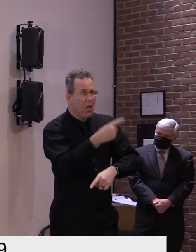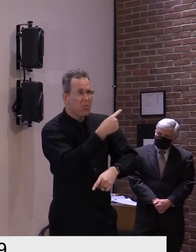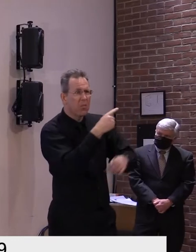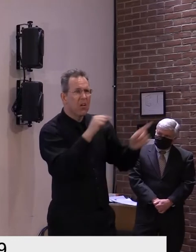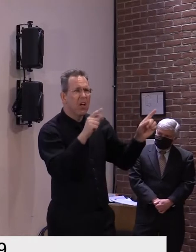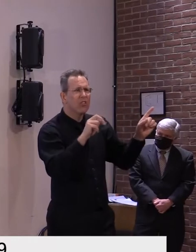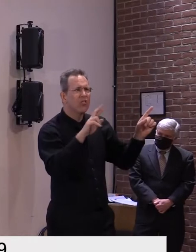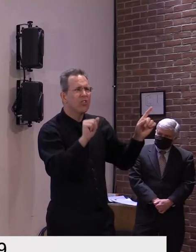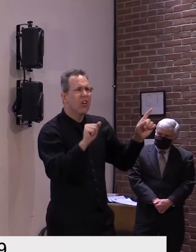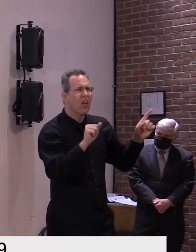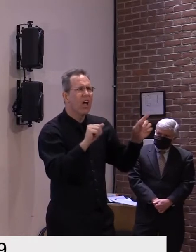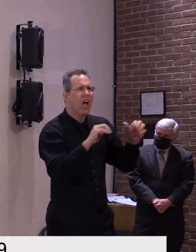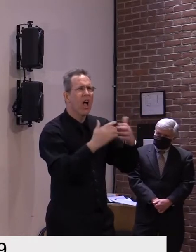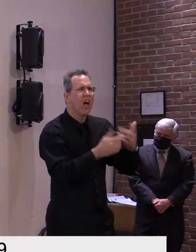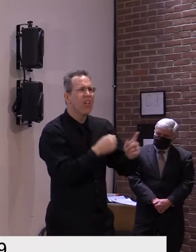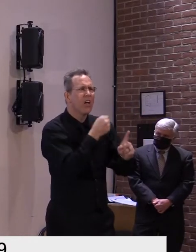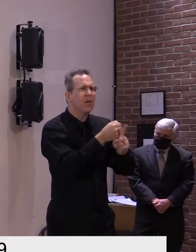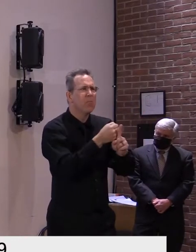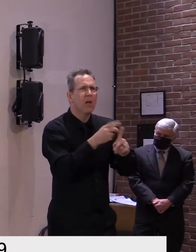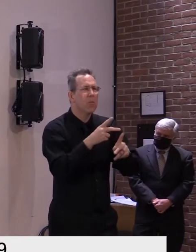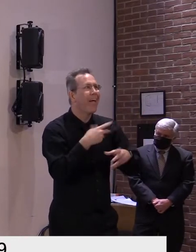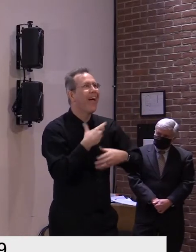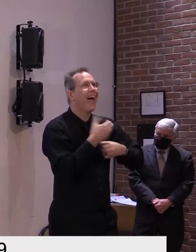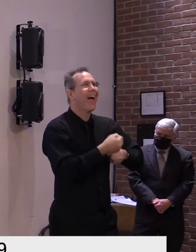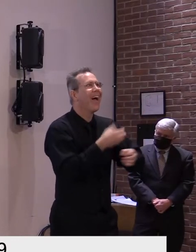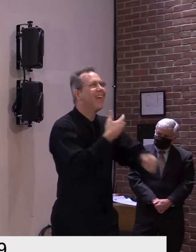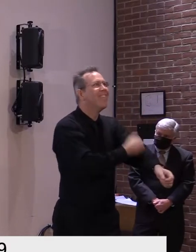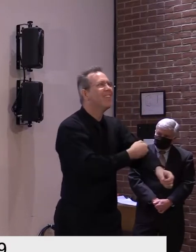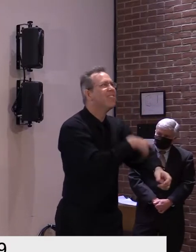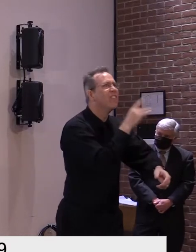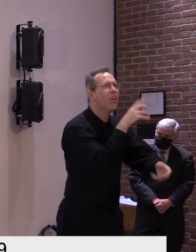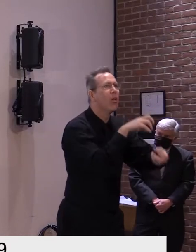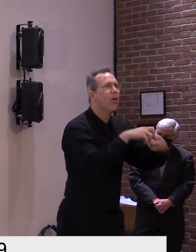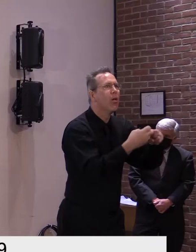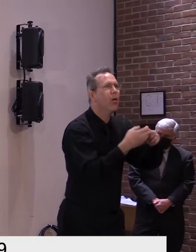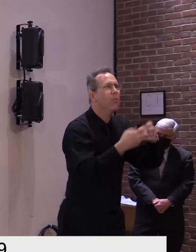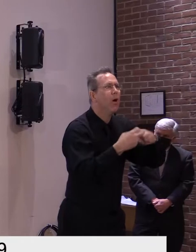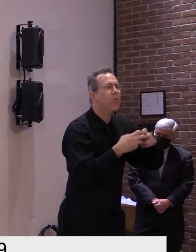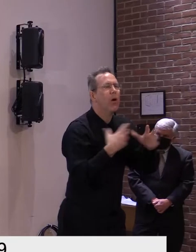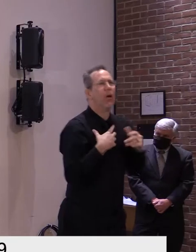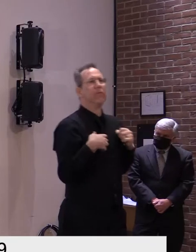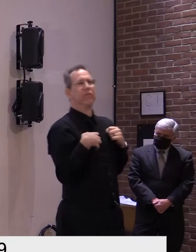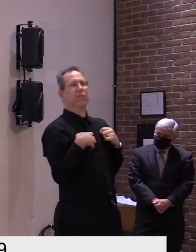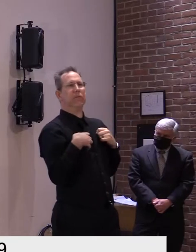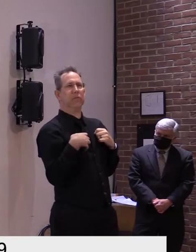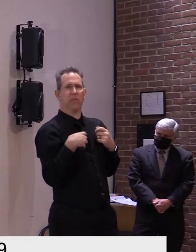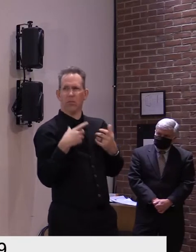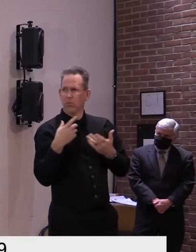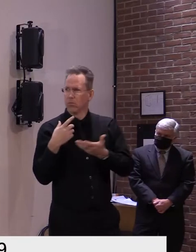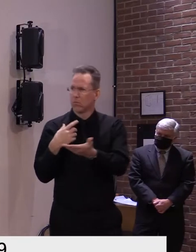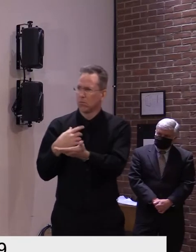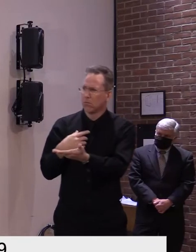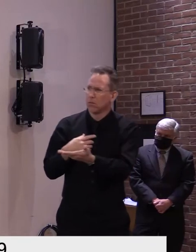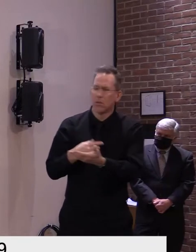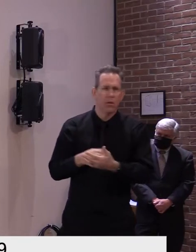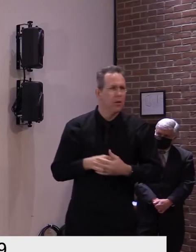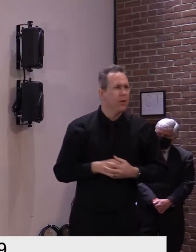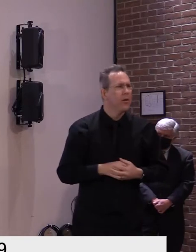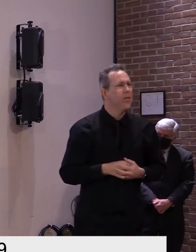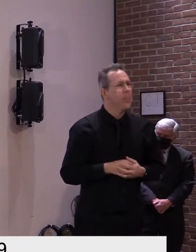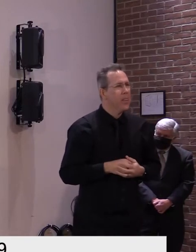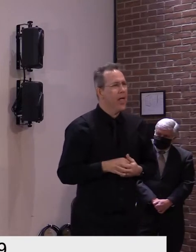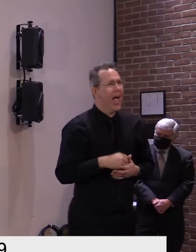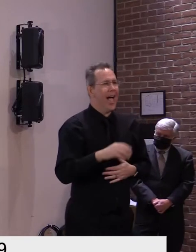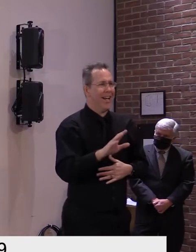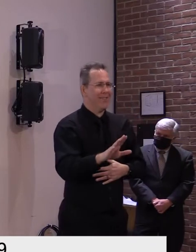vaccine isn't impacted? Yeah, this is a great question and very timely, because lots of people are looking at the same